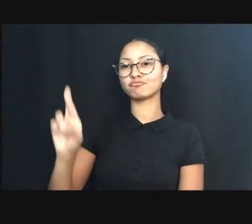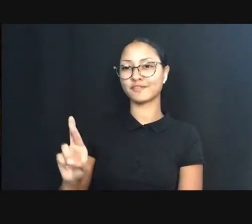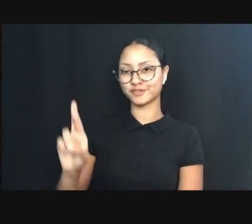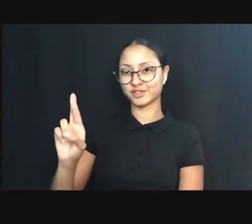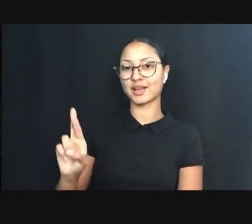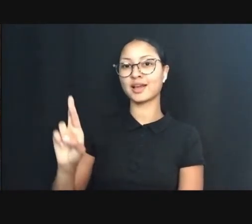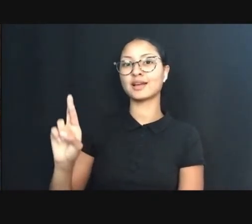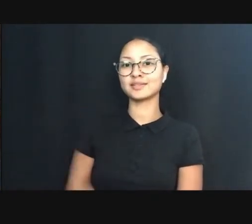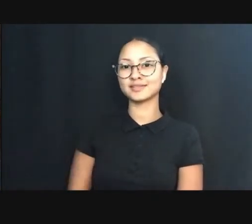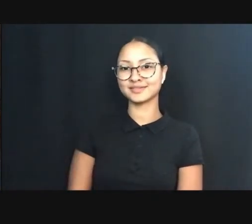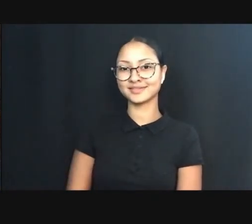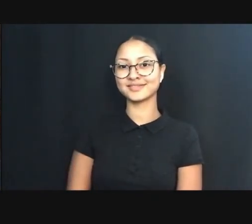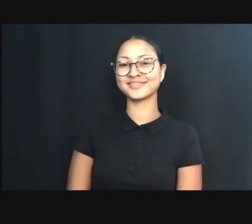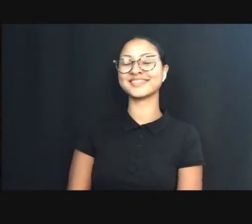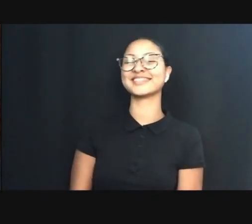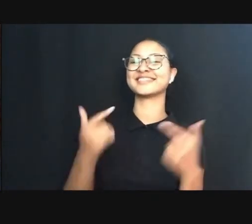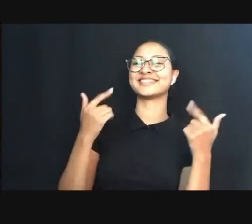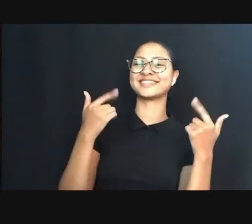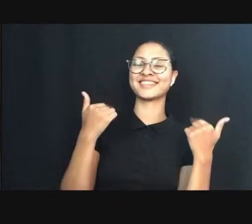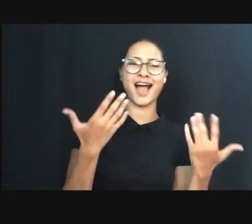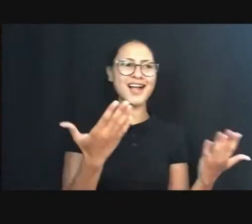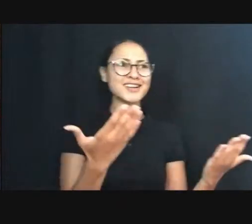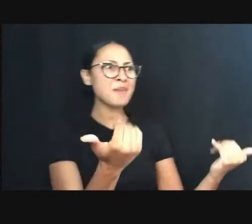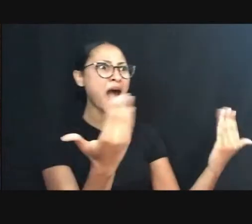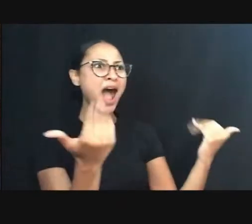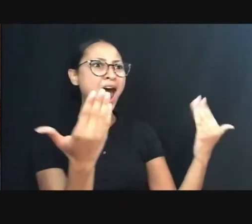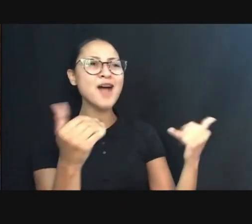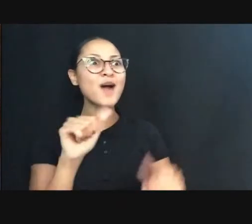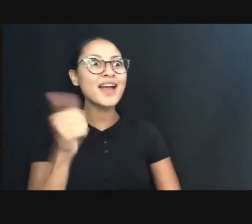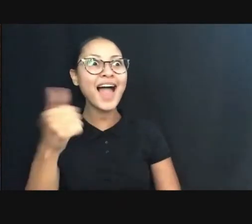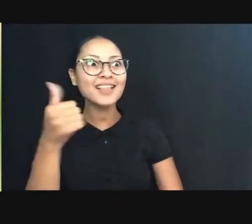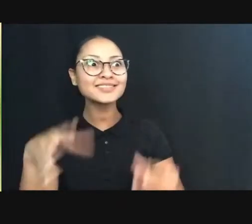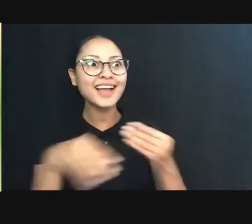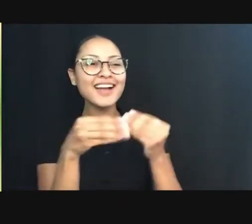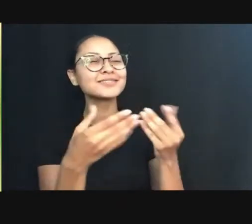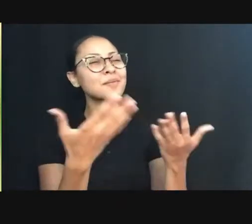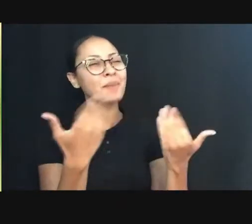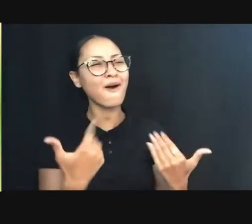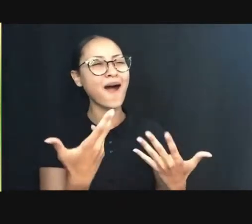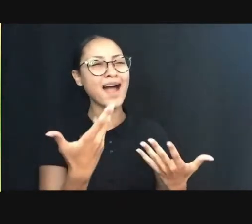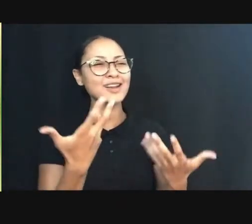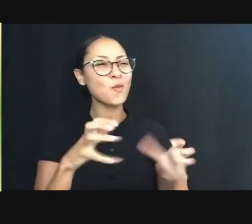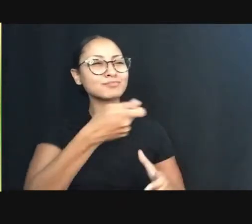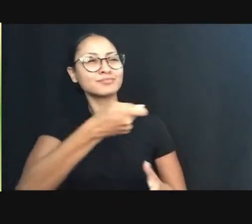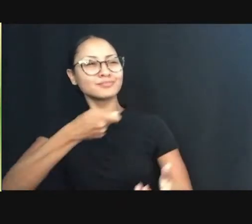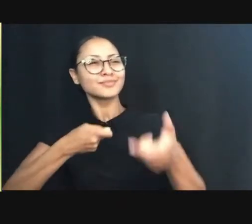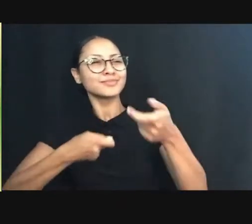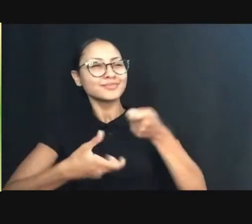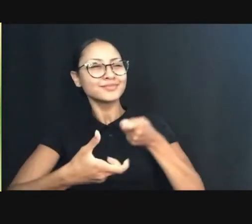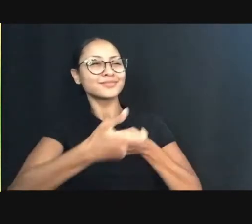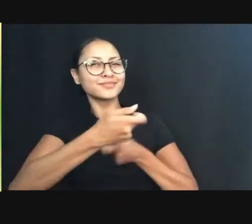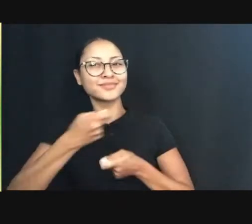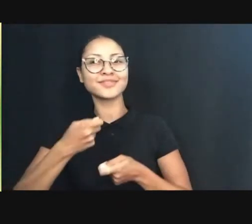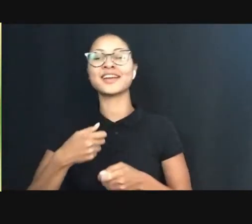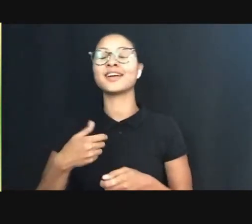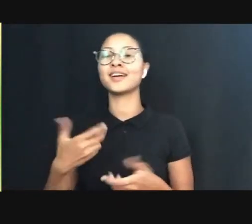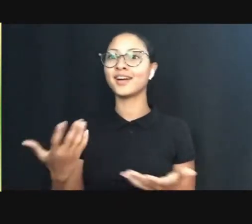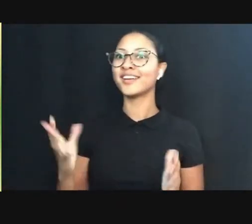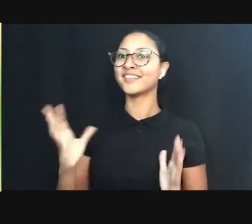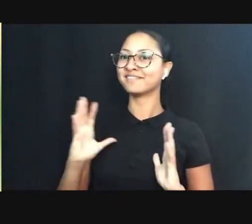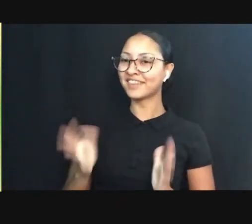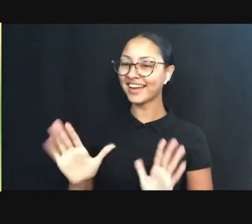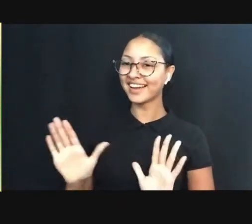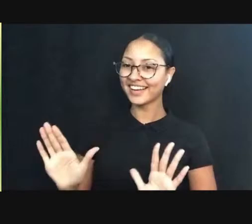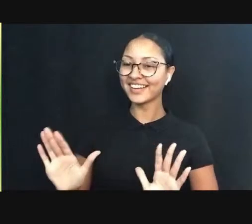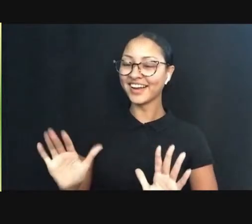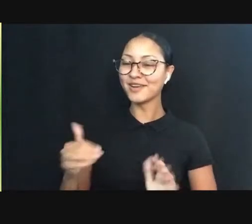And the good news, come on, Nyla, don't make me pull it out of you. And I'm trying to prepare a whole like thoughtful statement about